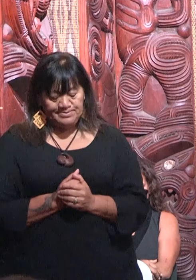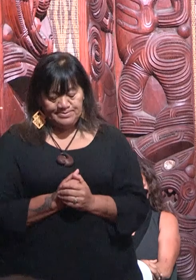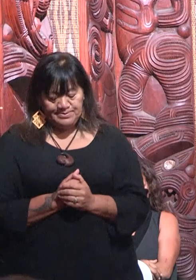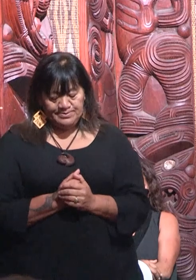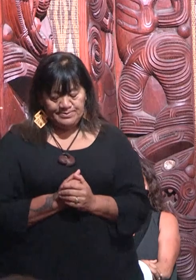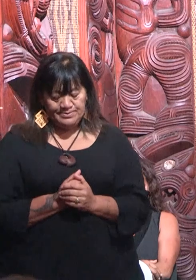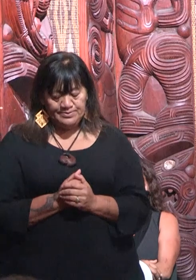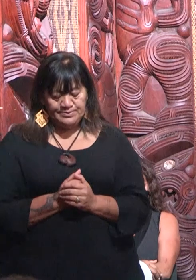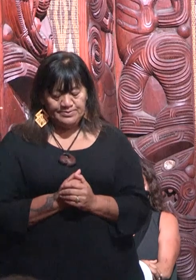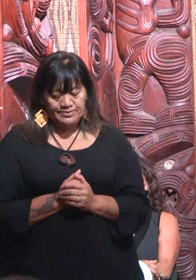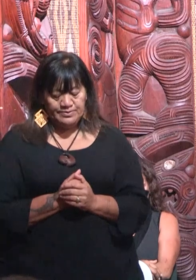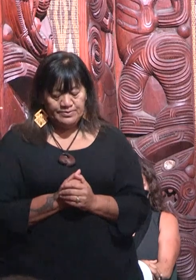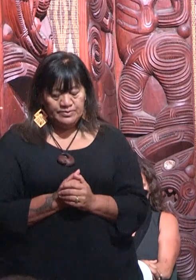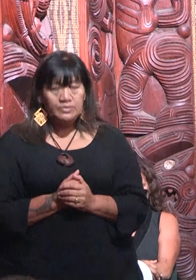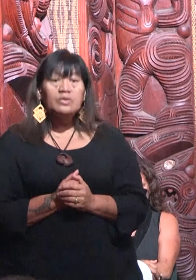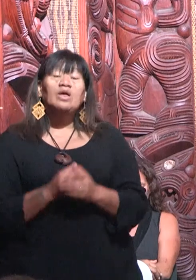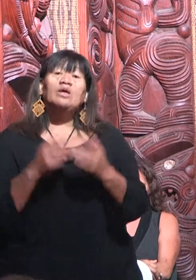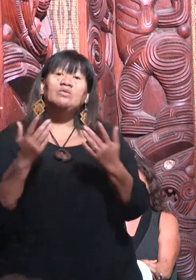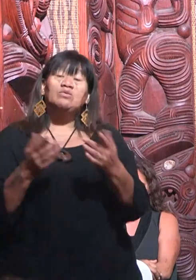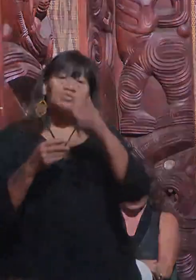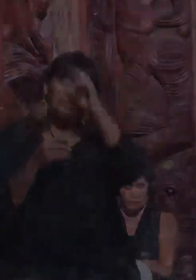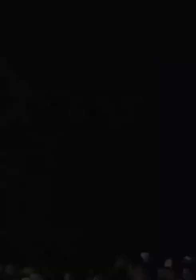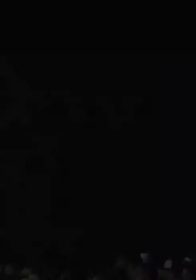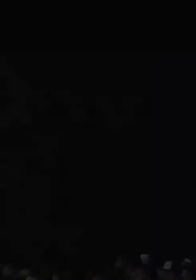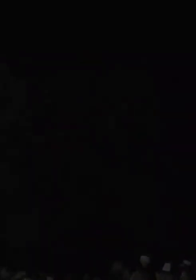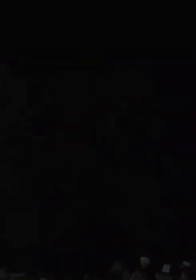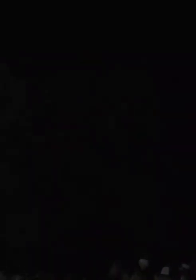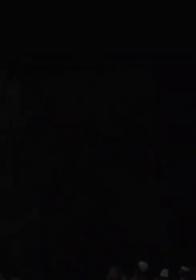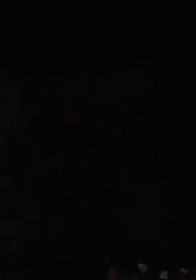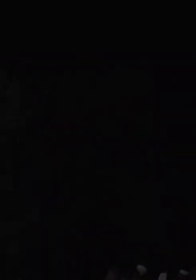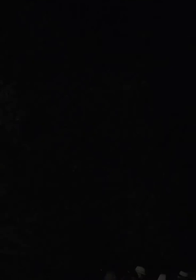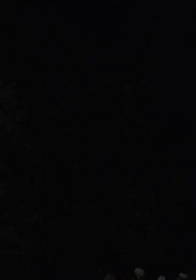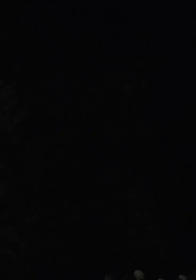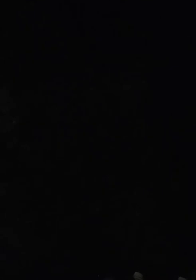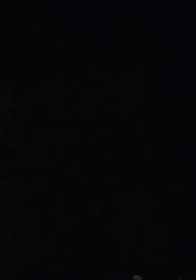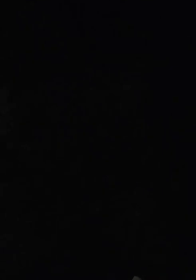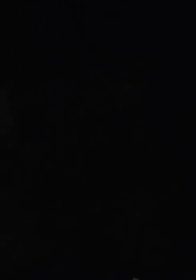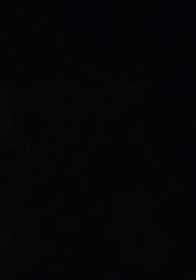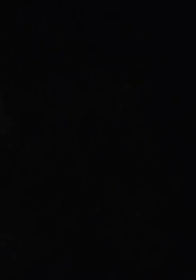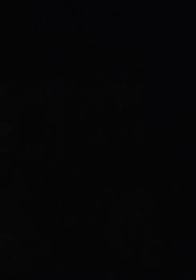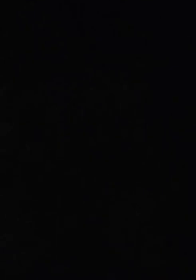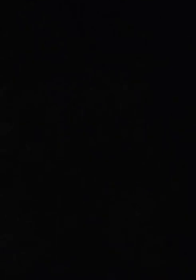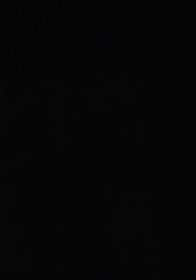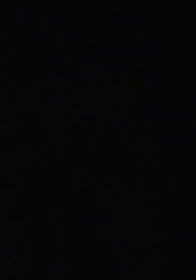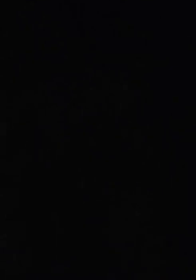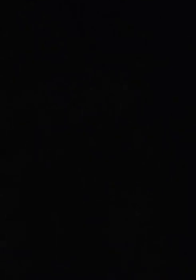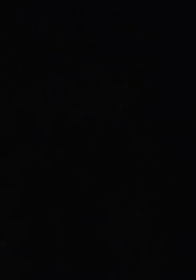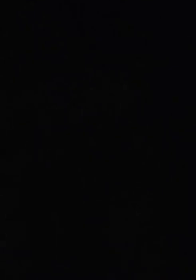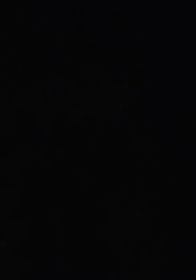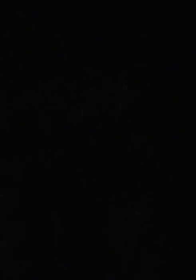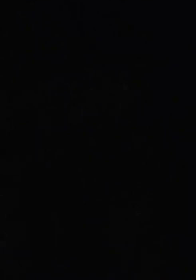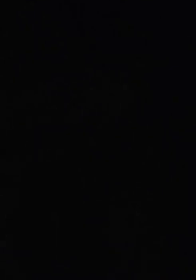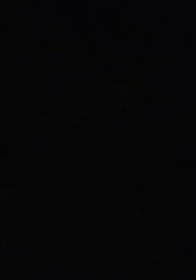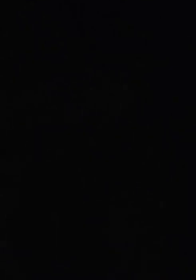Kia waho ko te turi he matua, mō ngā tangata katoa e kuhu